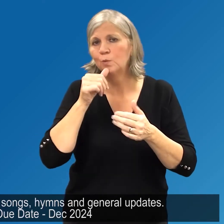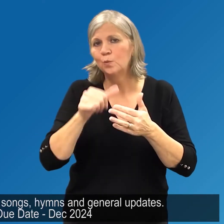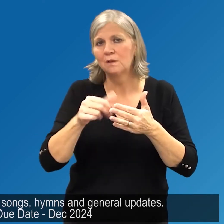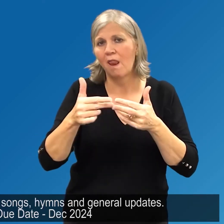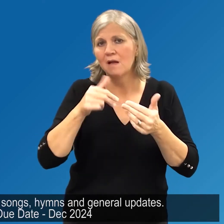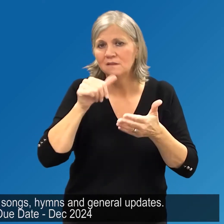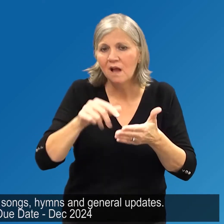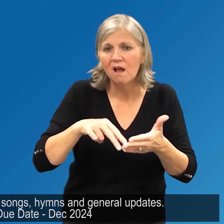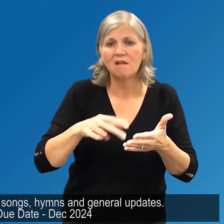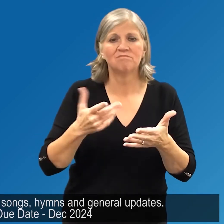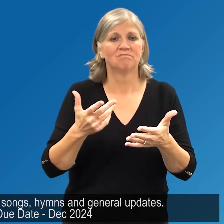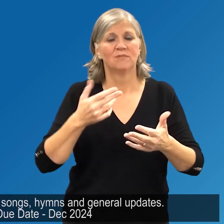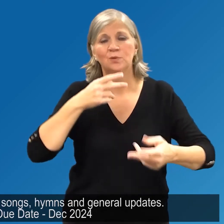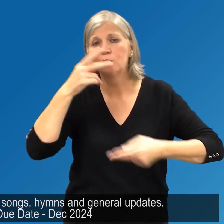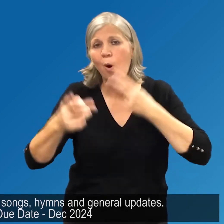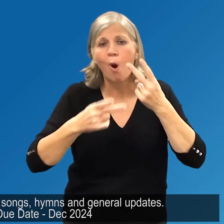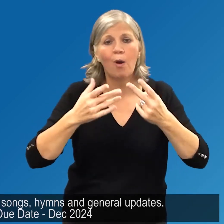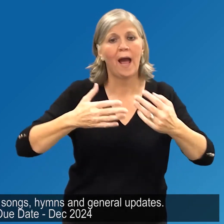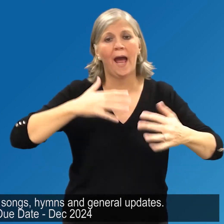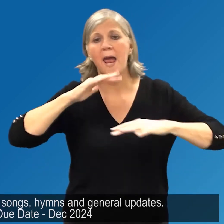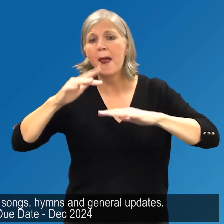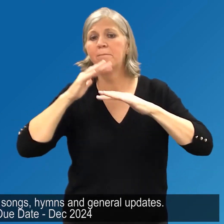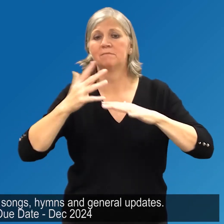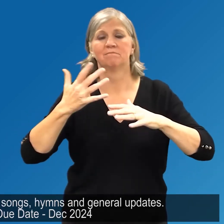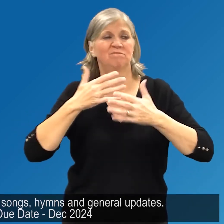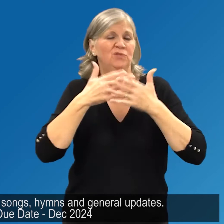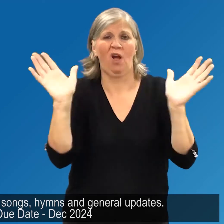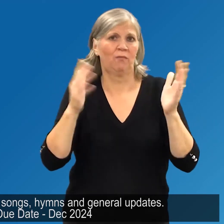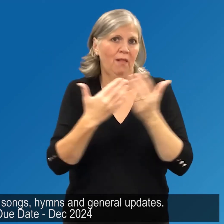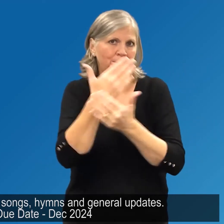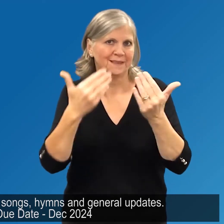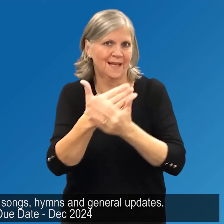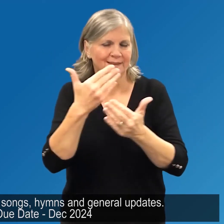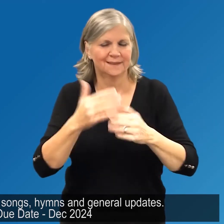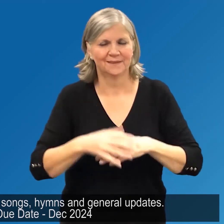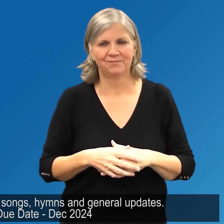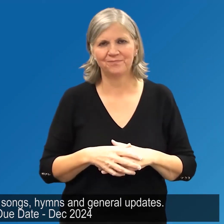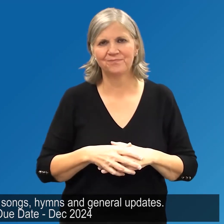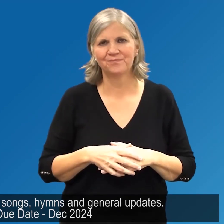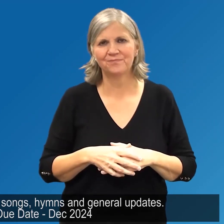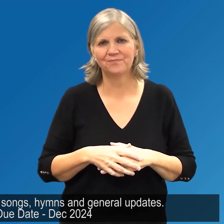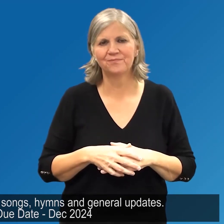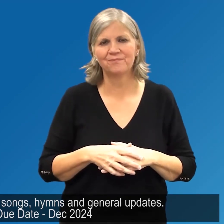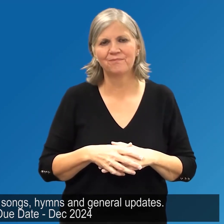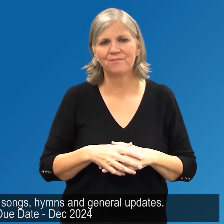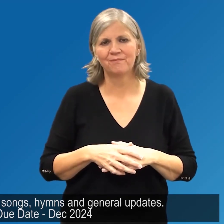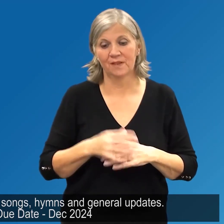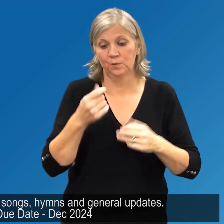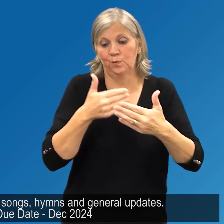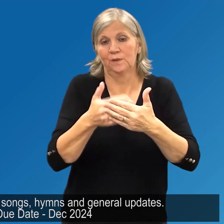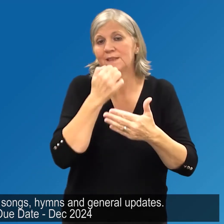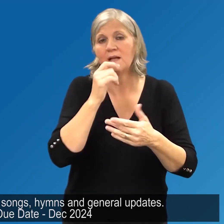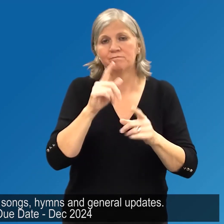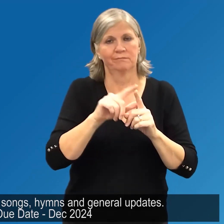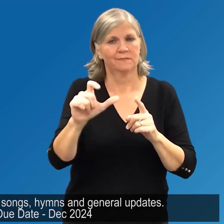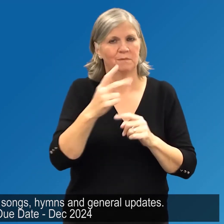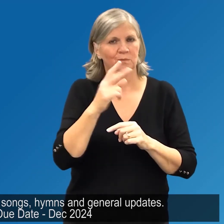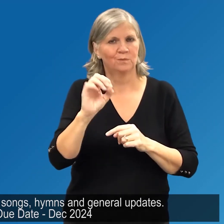i.e. newsletters, songs, hymns, and general updates. Due date, December 2024.